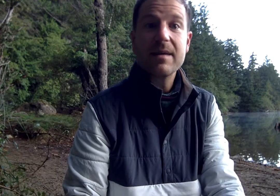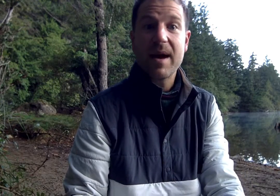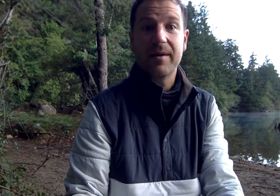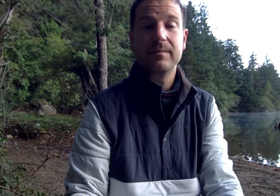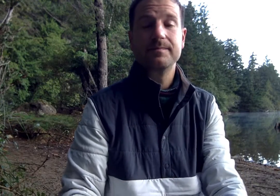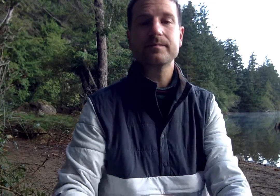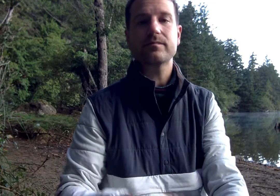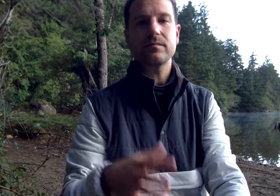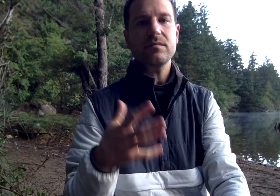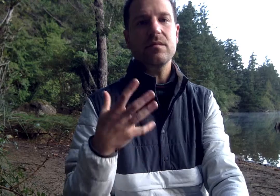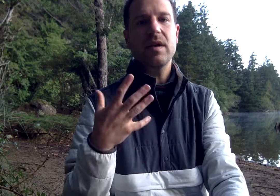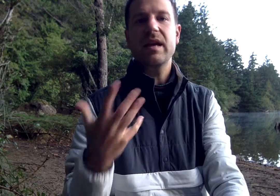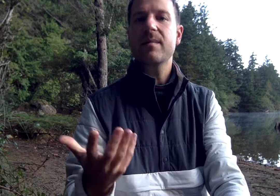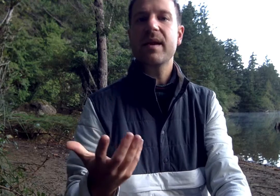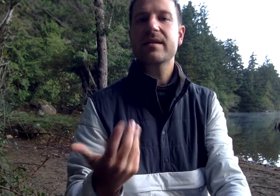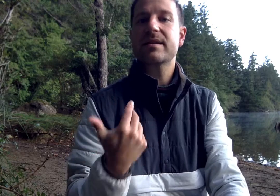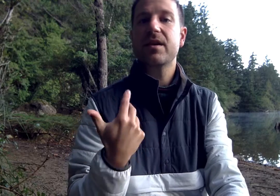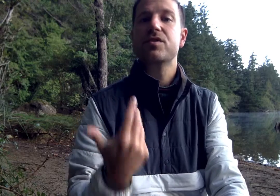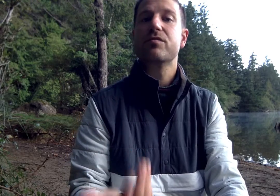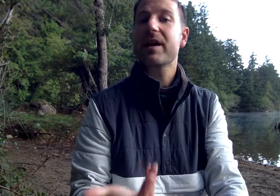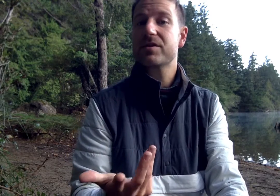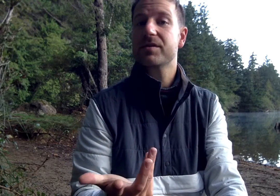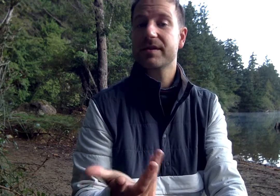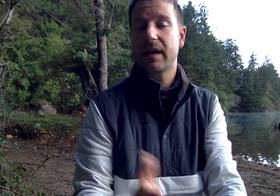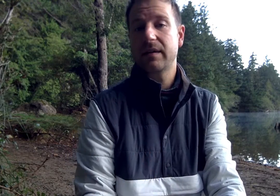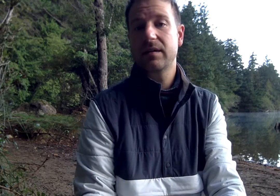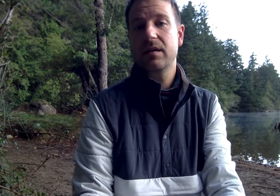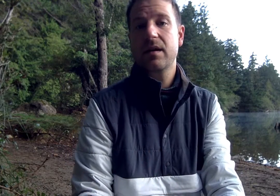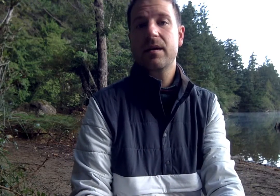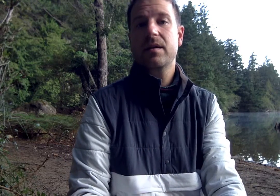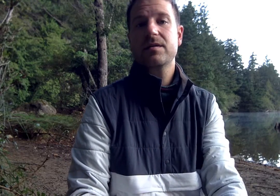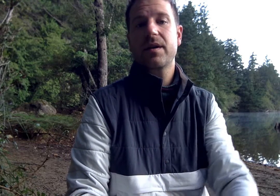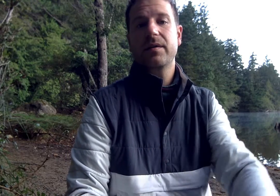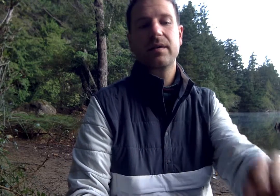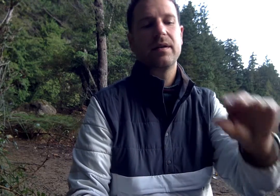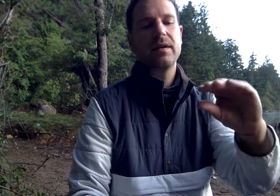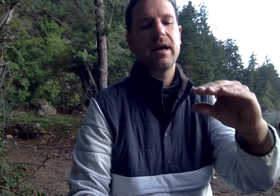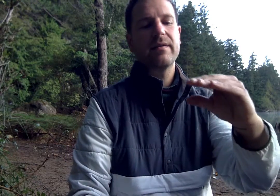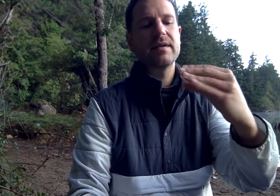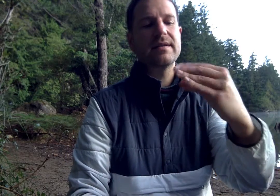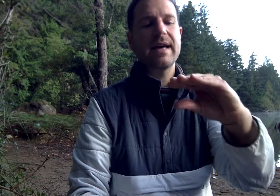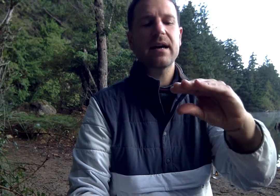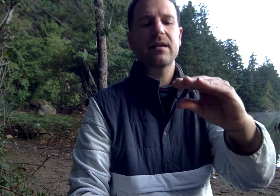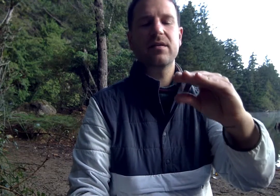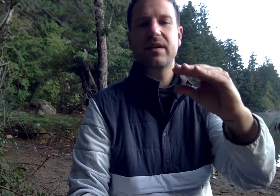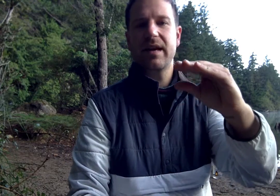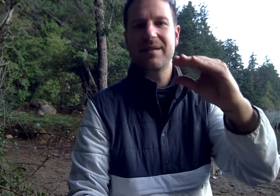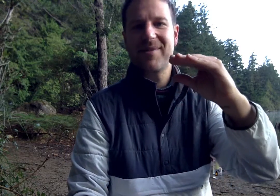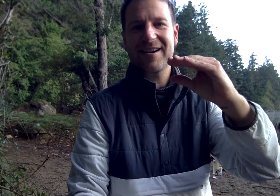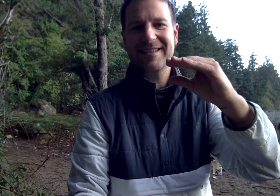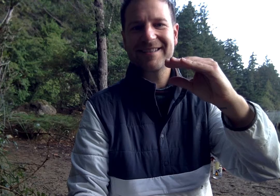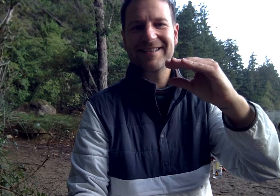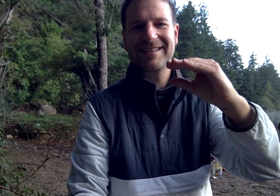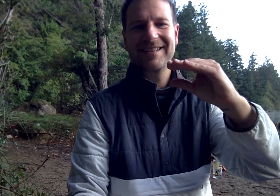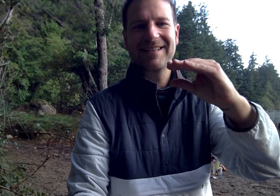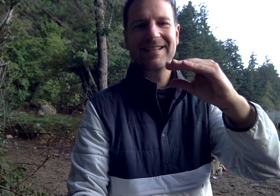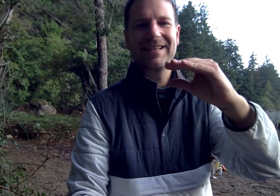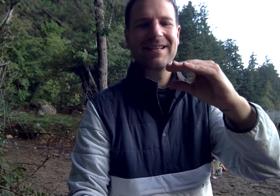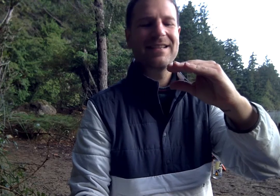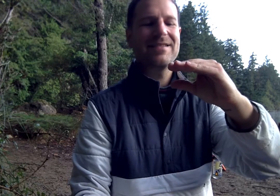Email. Email is a directional sign. So you have a stack or an inbox. So we